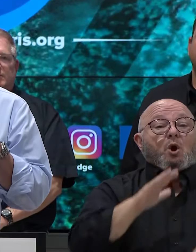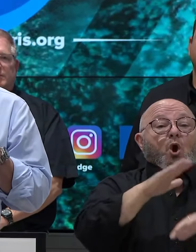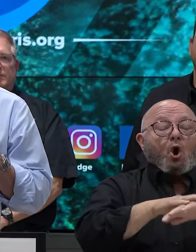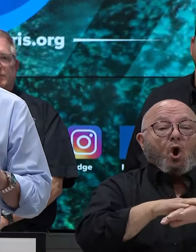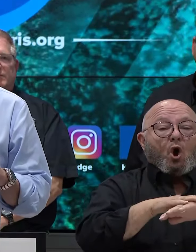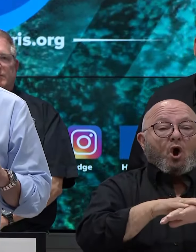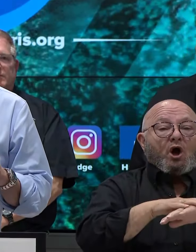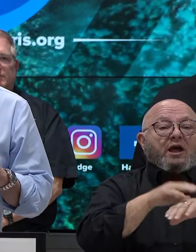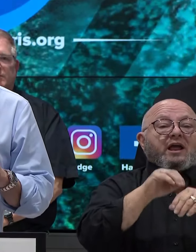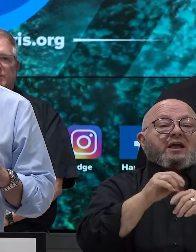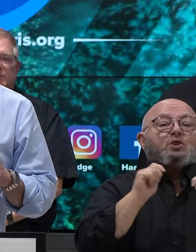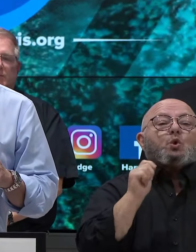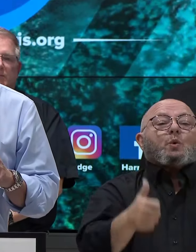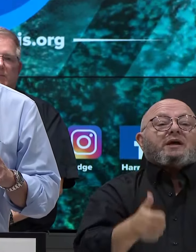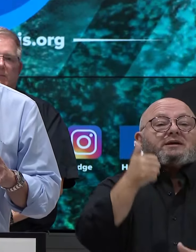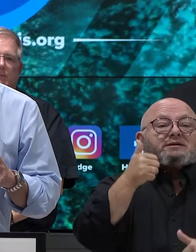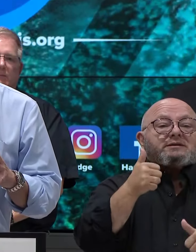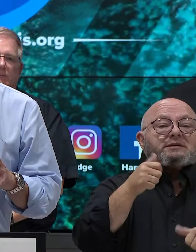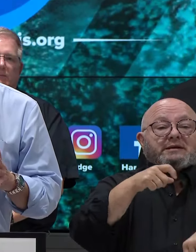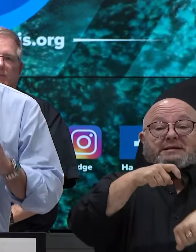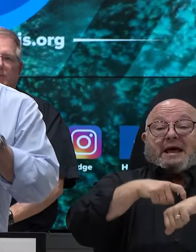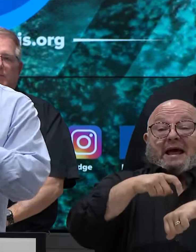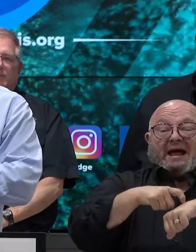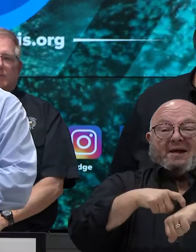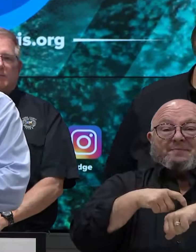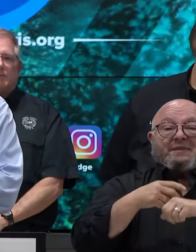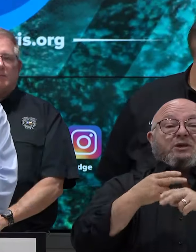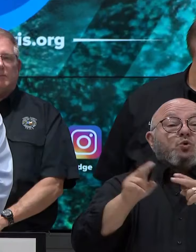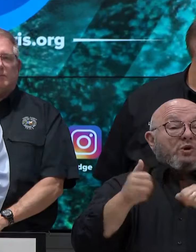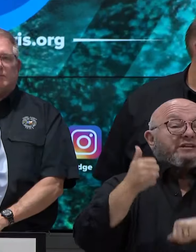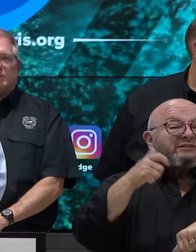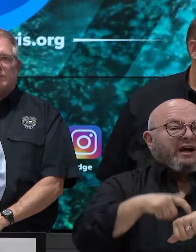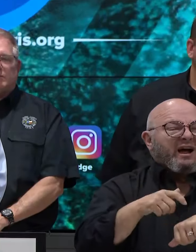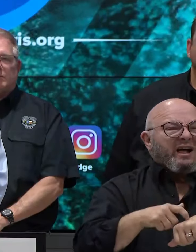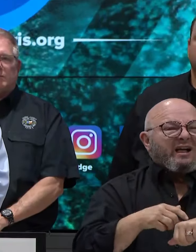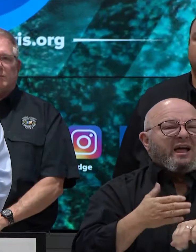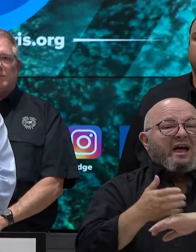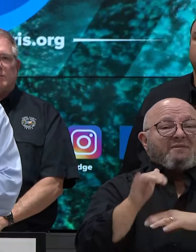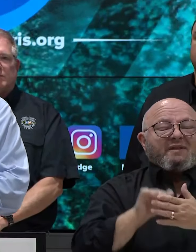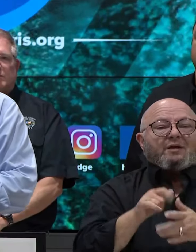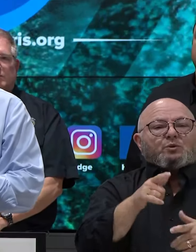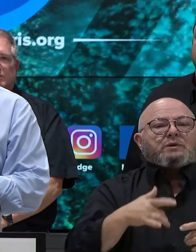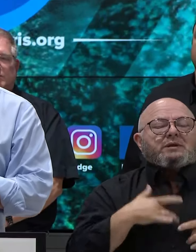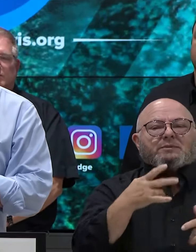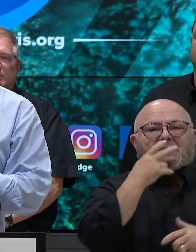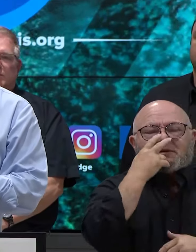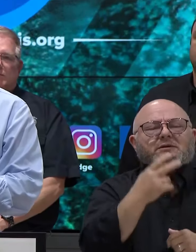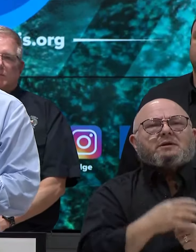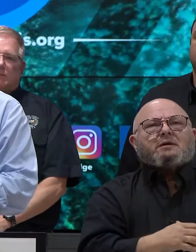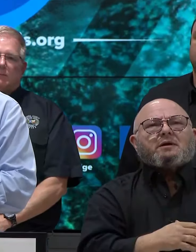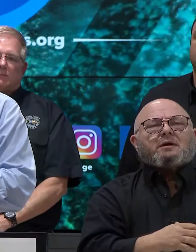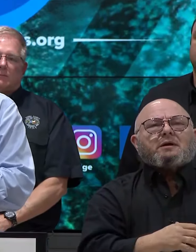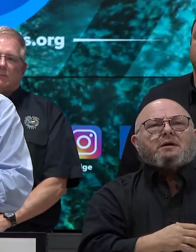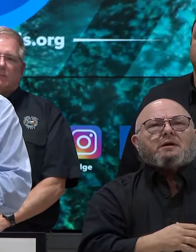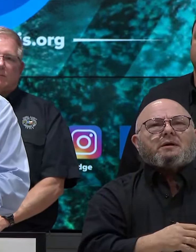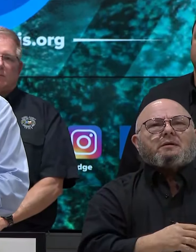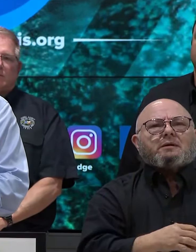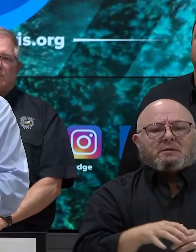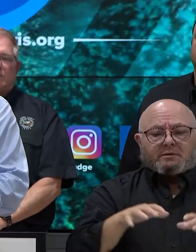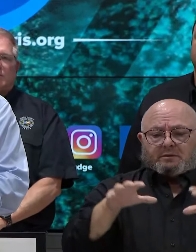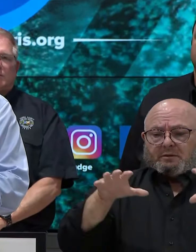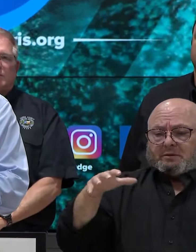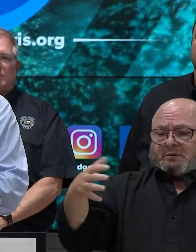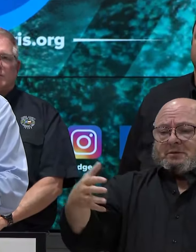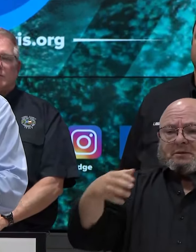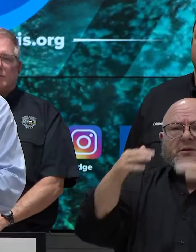the quickest amount of time? And then after that, typically what you see is a section of